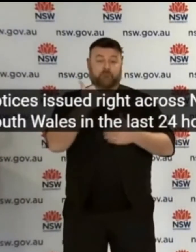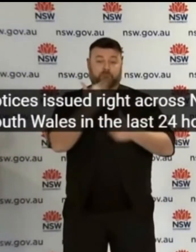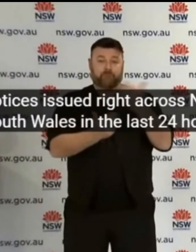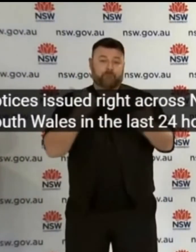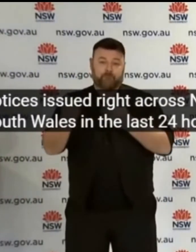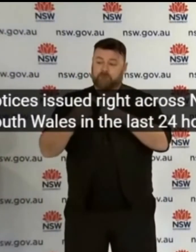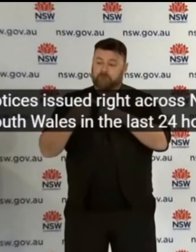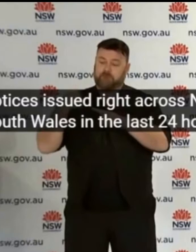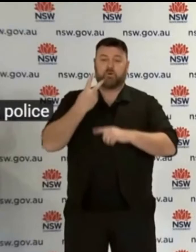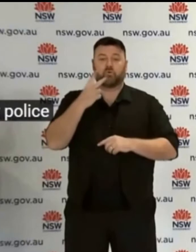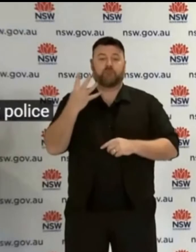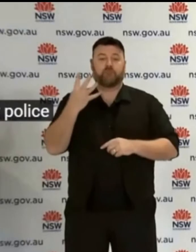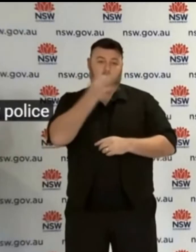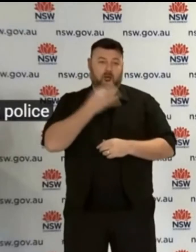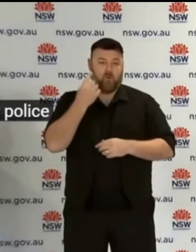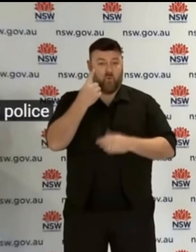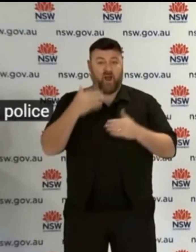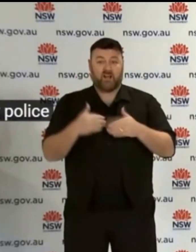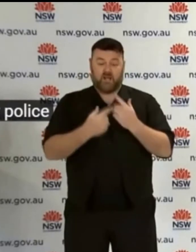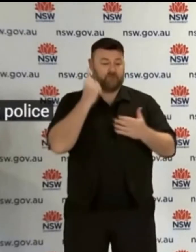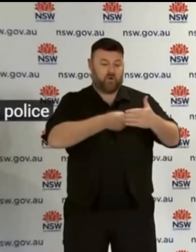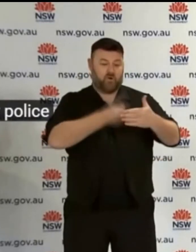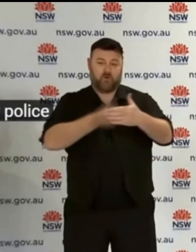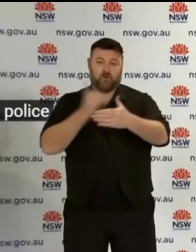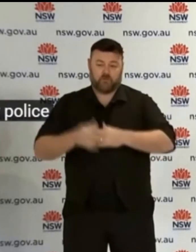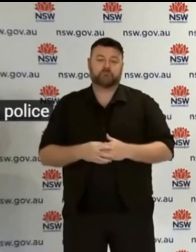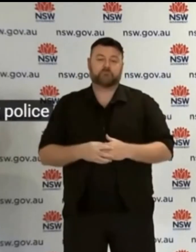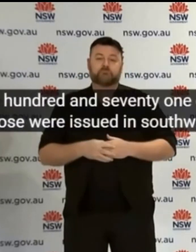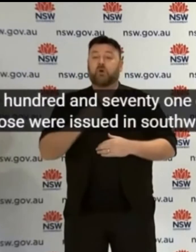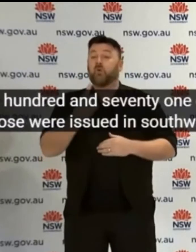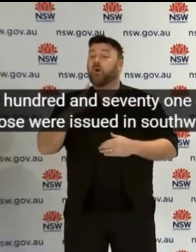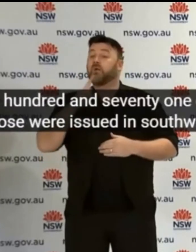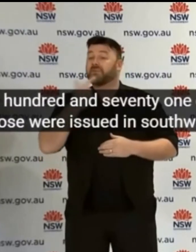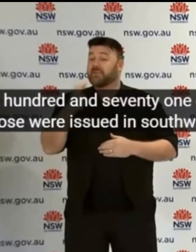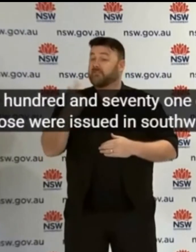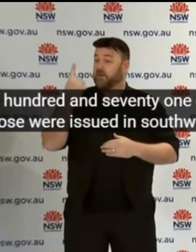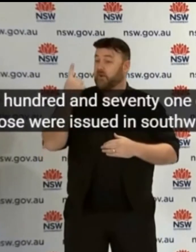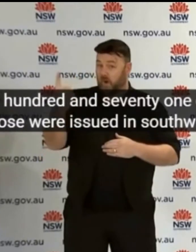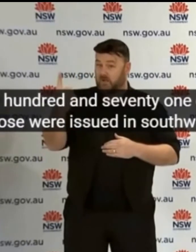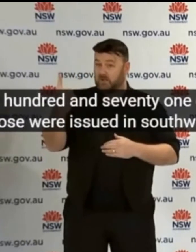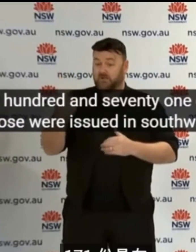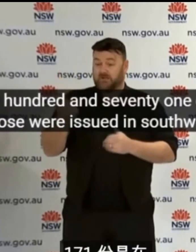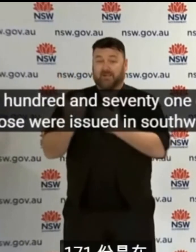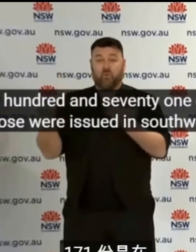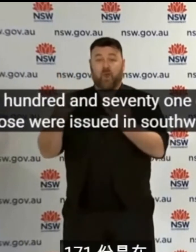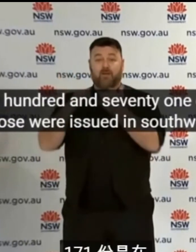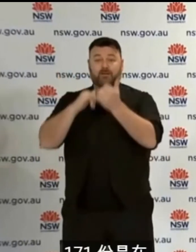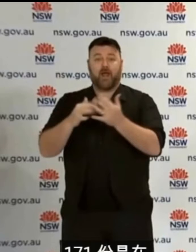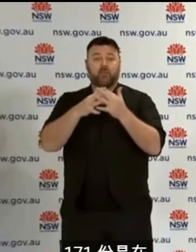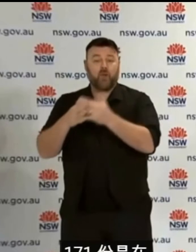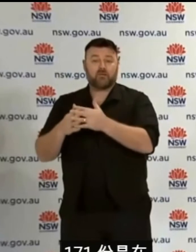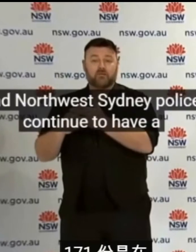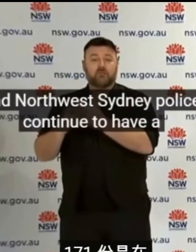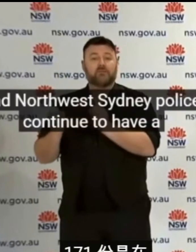Wales in the last 24 hours by police. 171 of those were issued in southwest and northwest